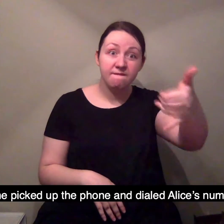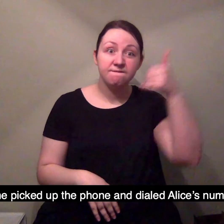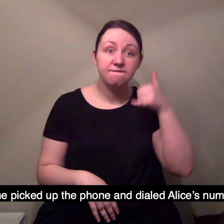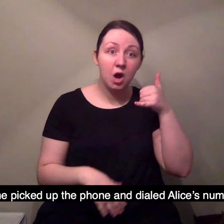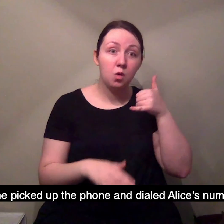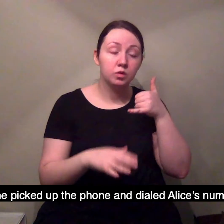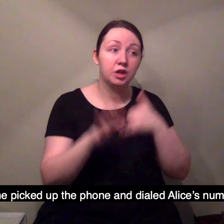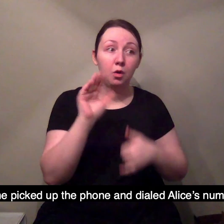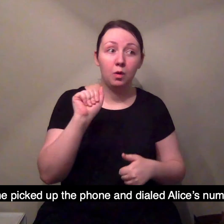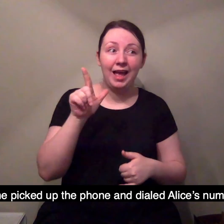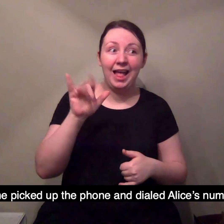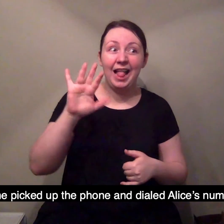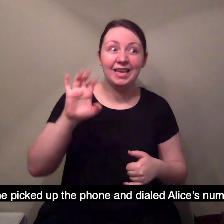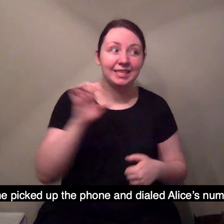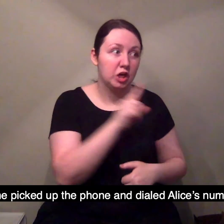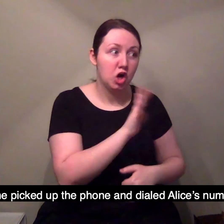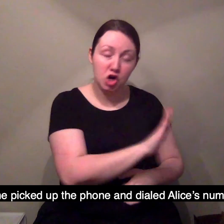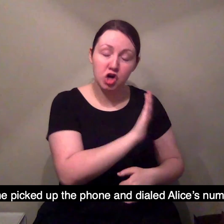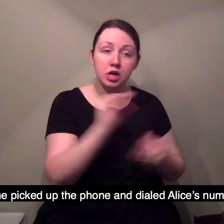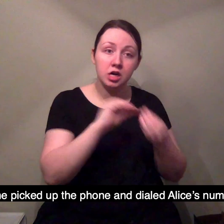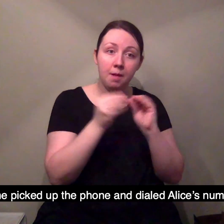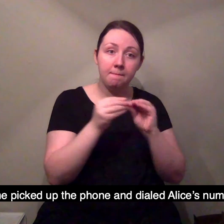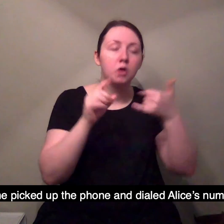She picked up the phone and dialed Alice's number.